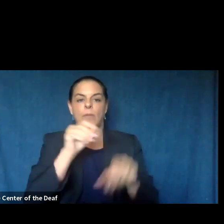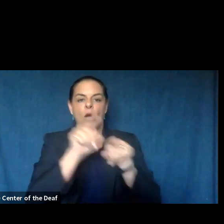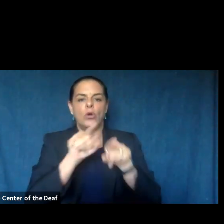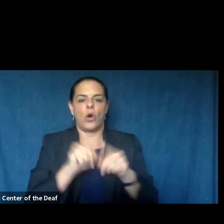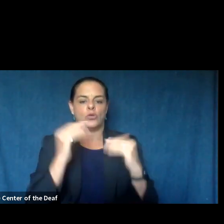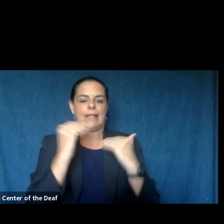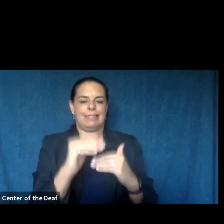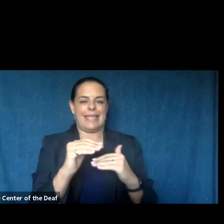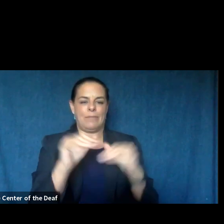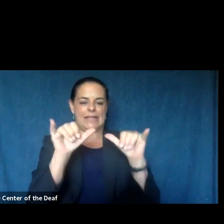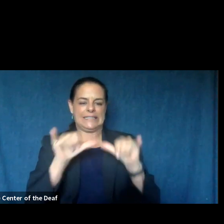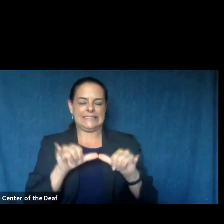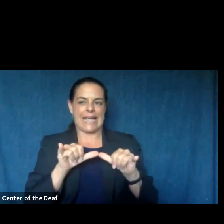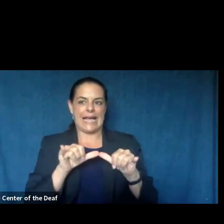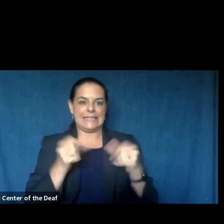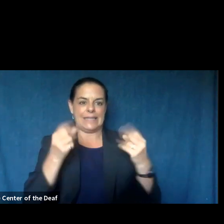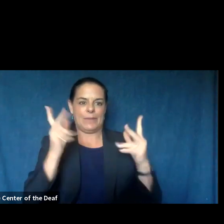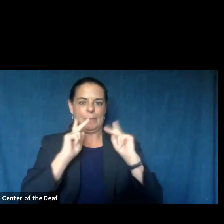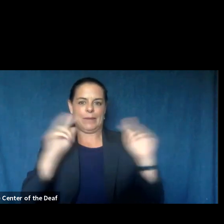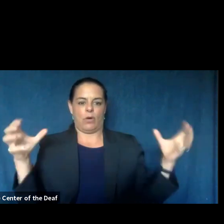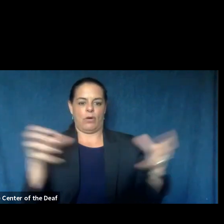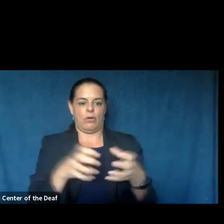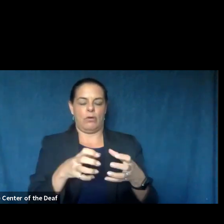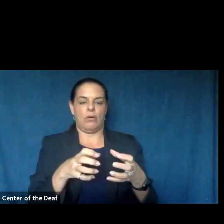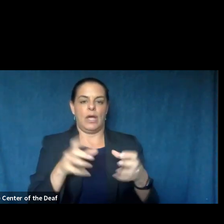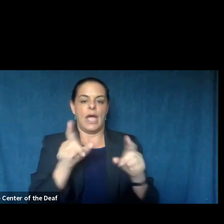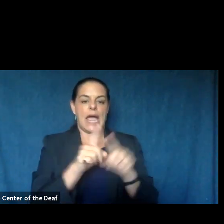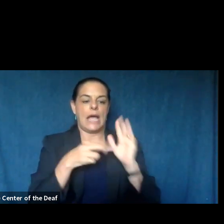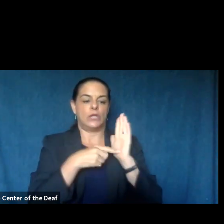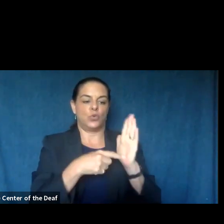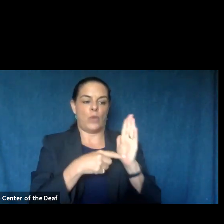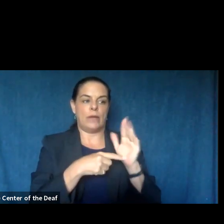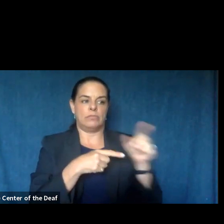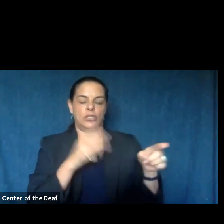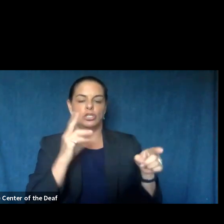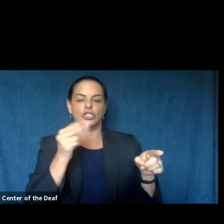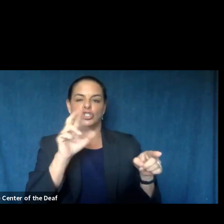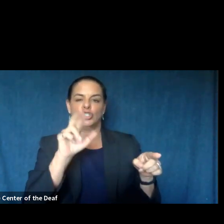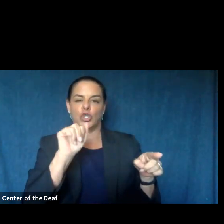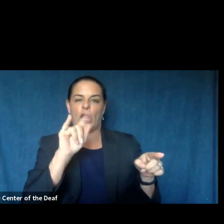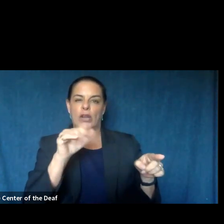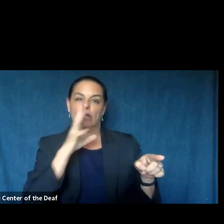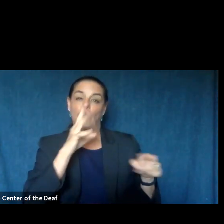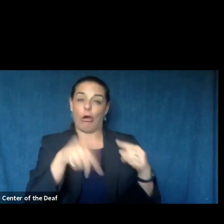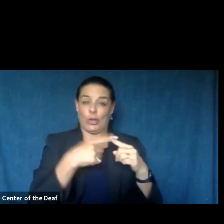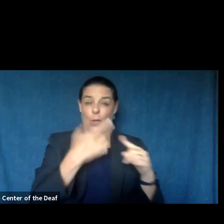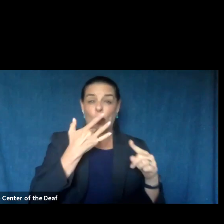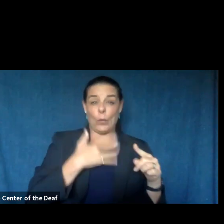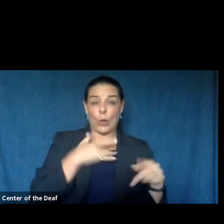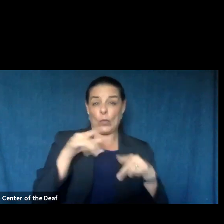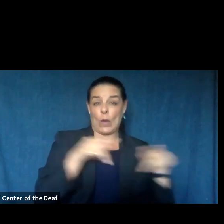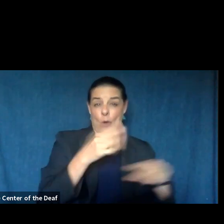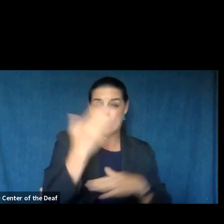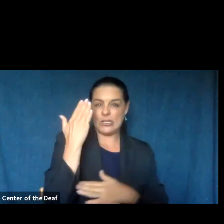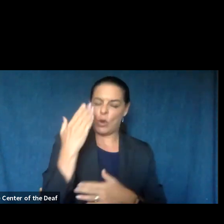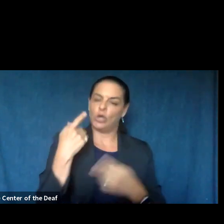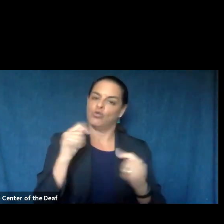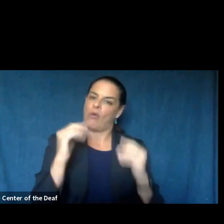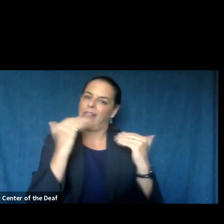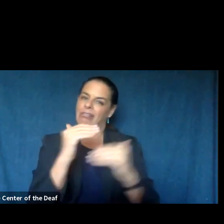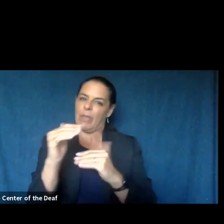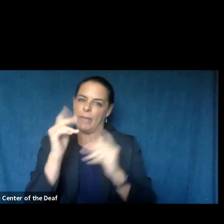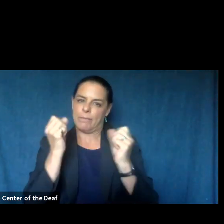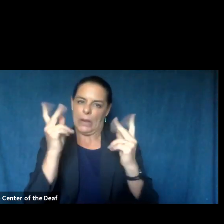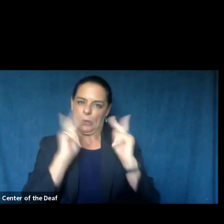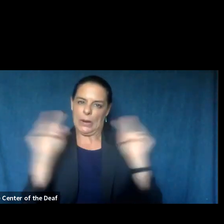size of your gatherings as represented in Charity's example with the birthday gathering.